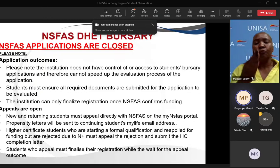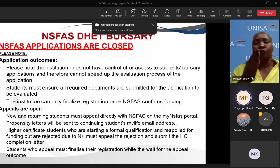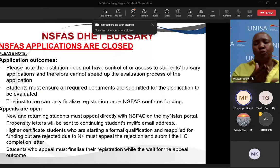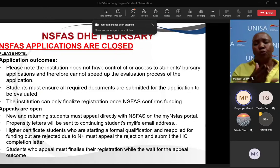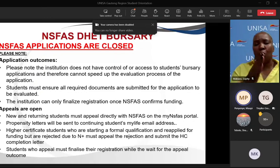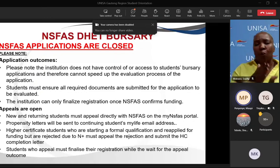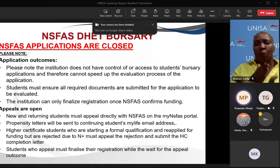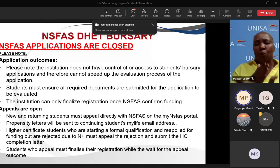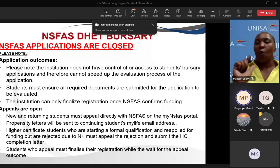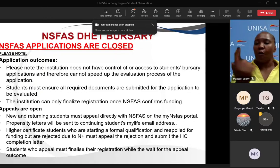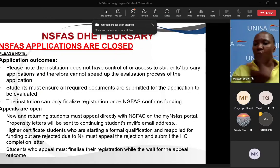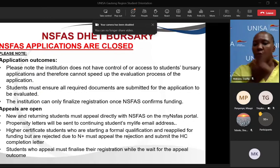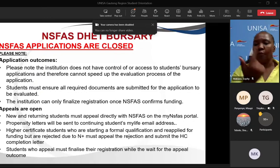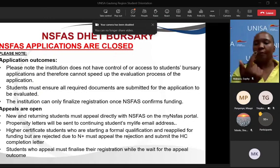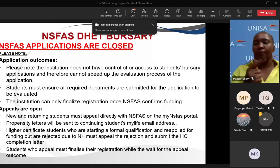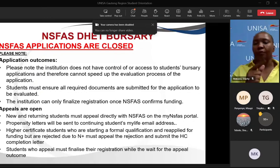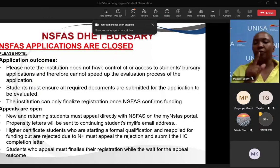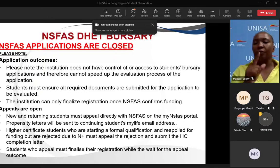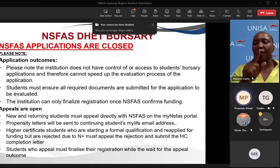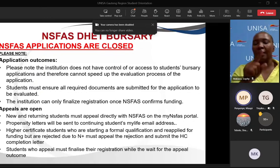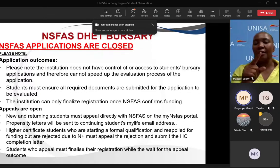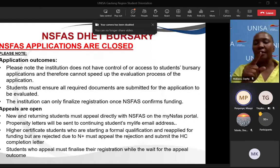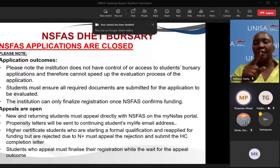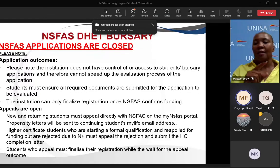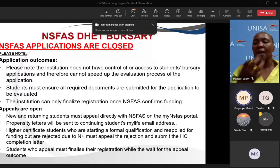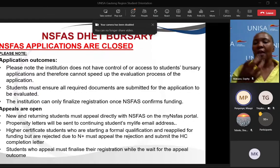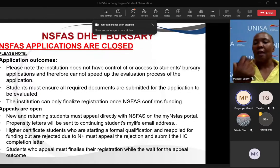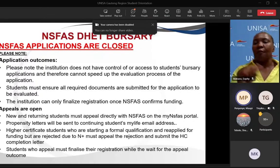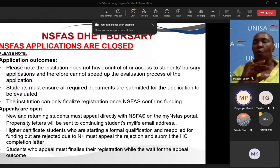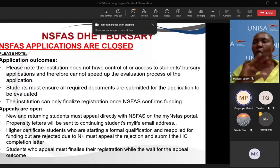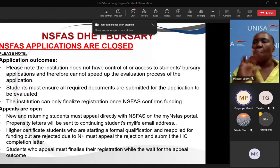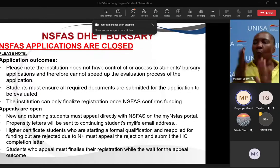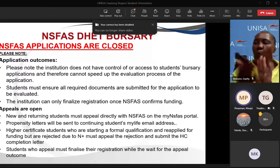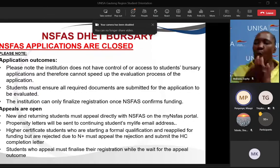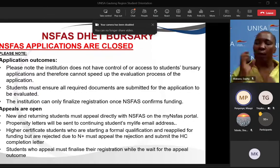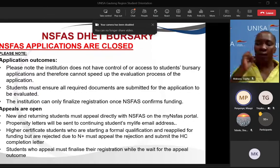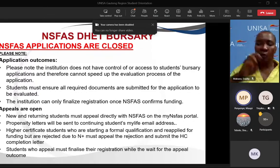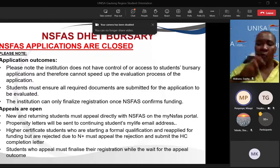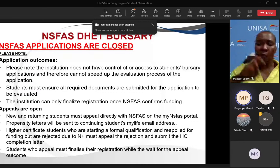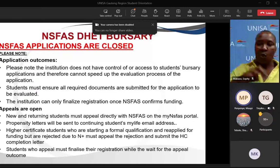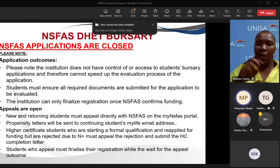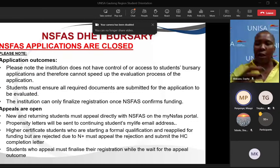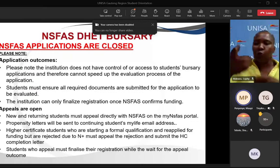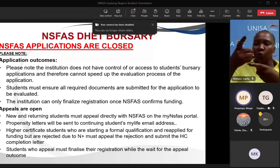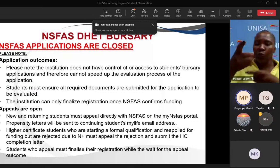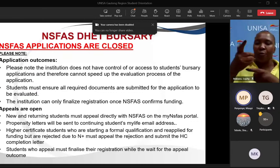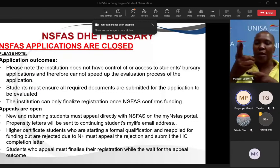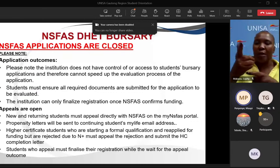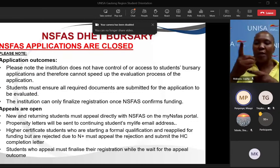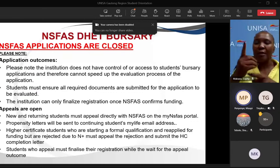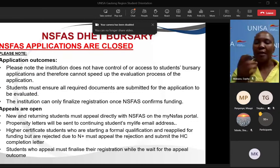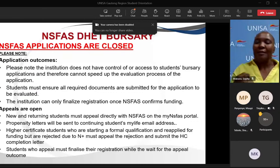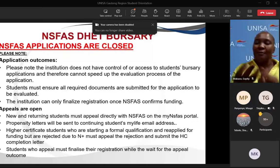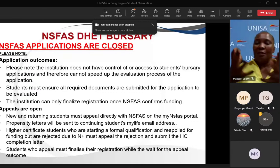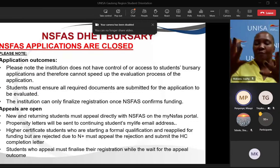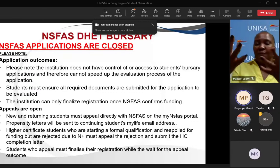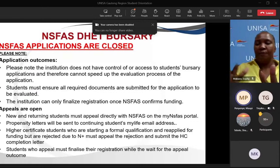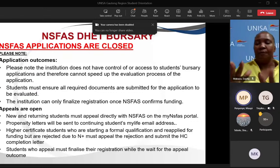all the required documents are submitted for the application to be evaluated